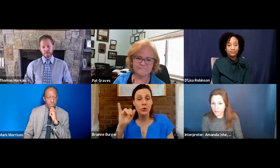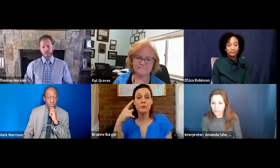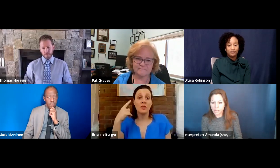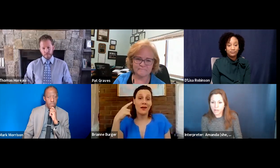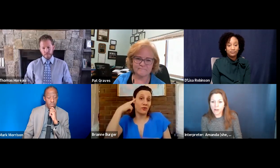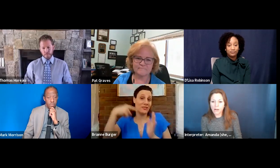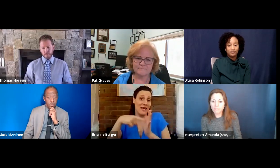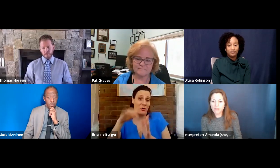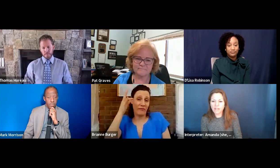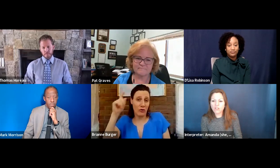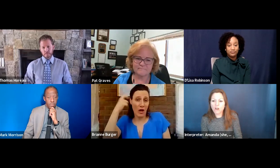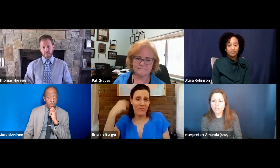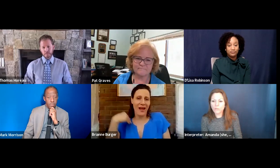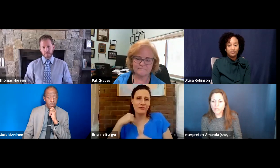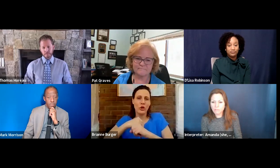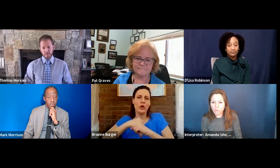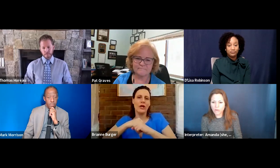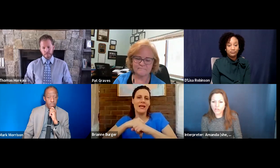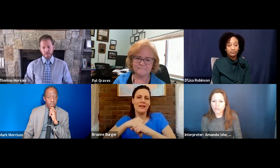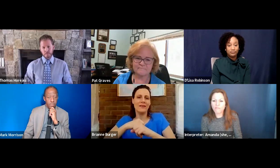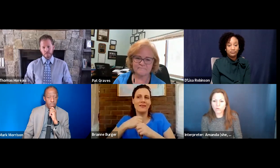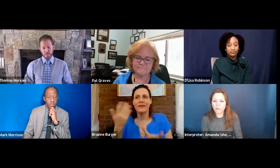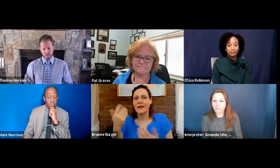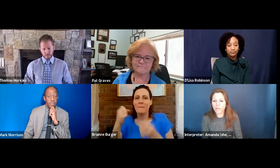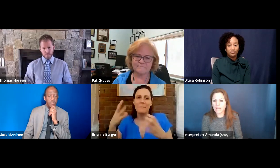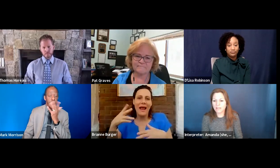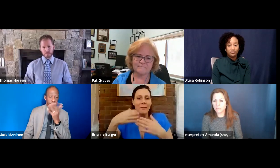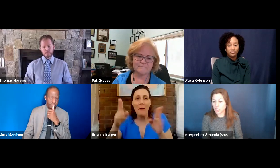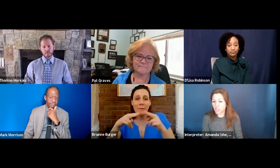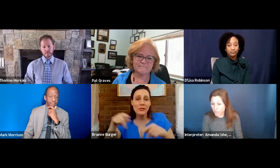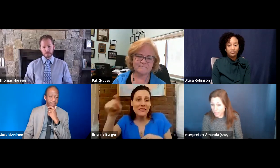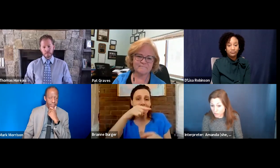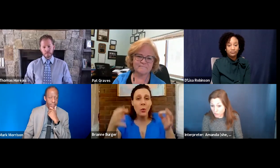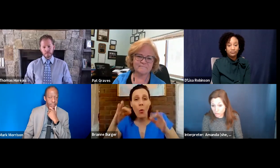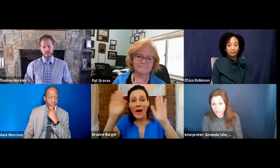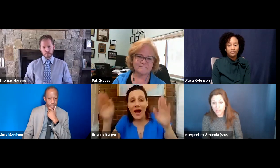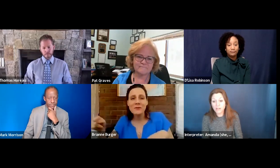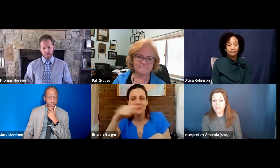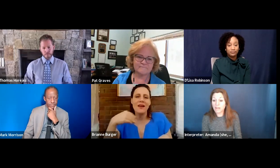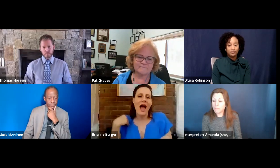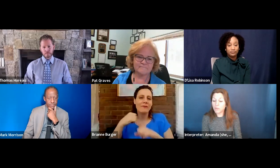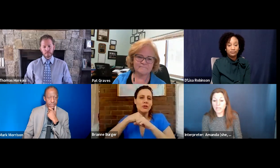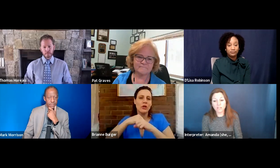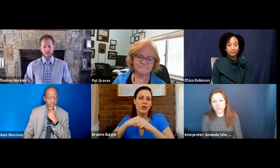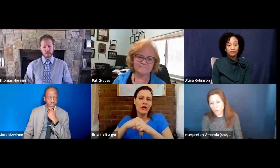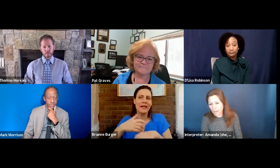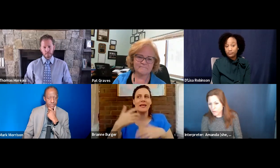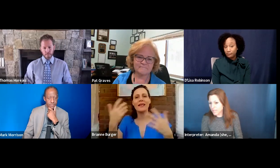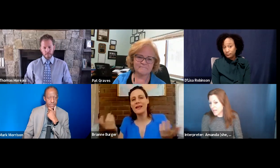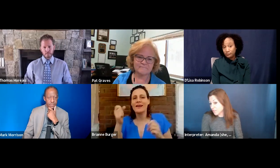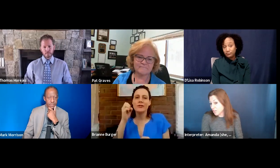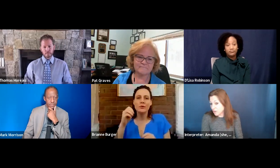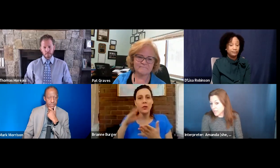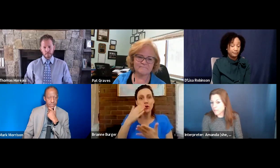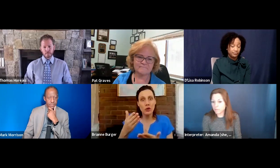worthwhile. I think it's also really important, the federal government has some security measures. A lot of buildings, the courthouse,